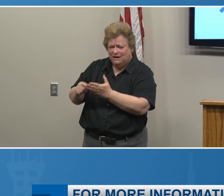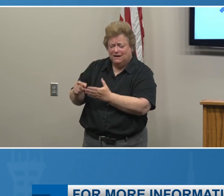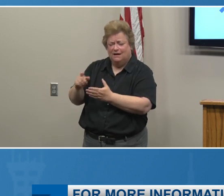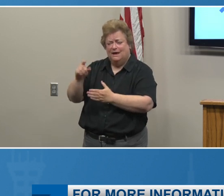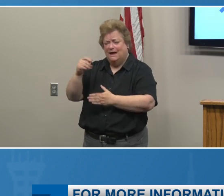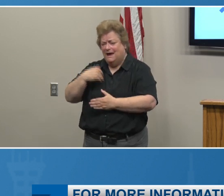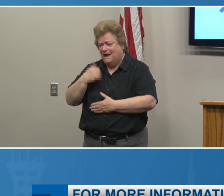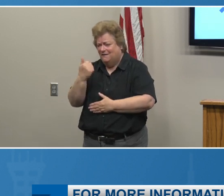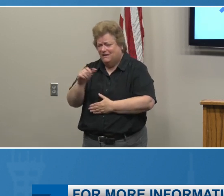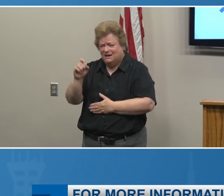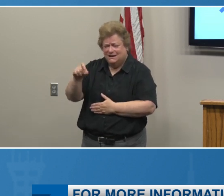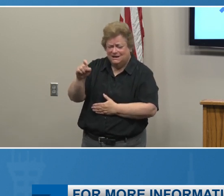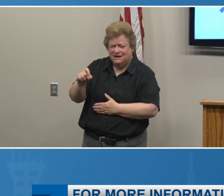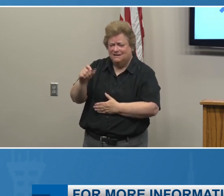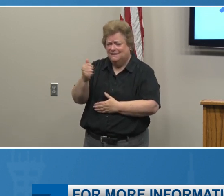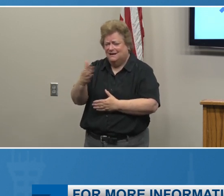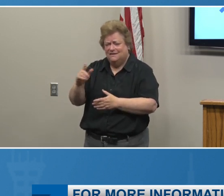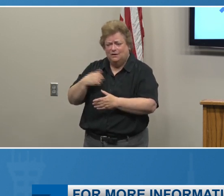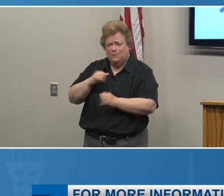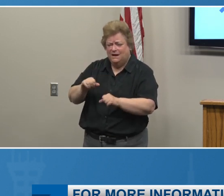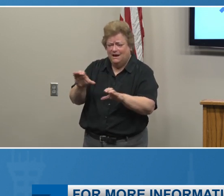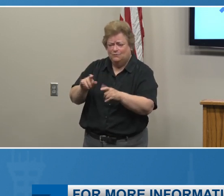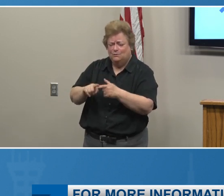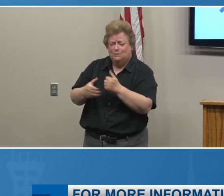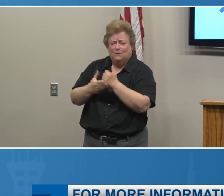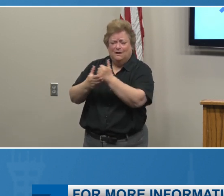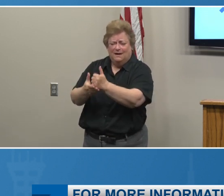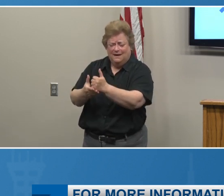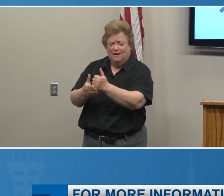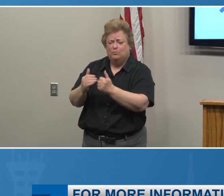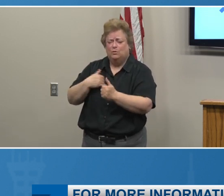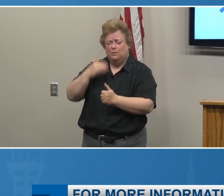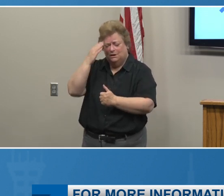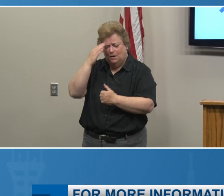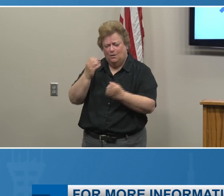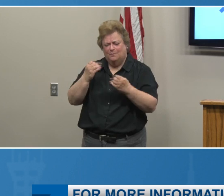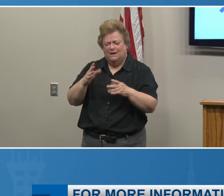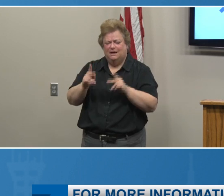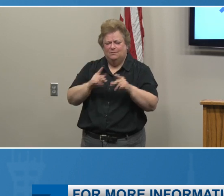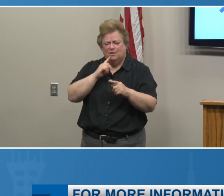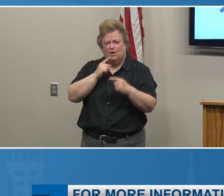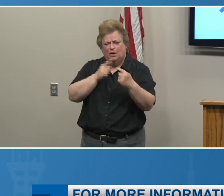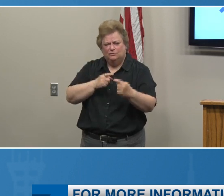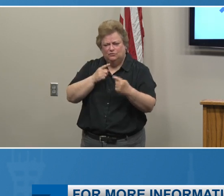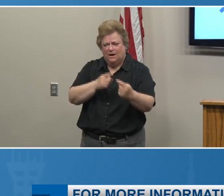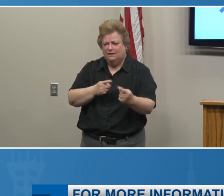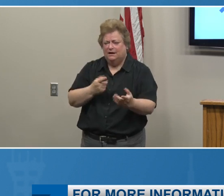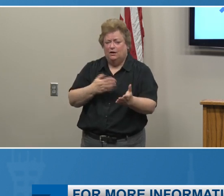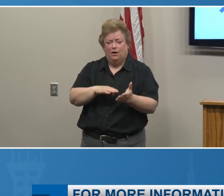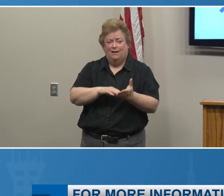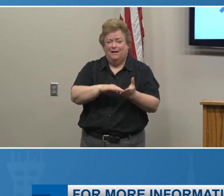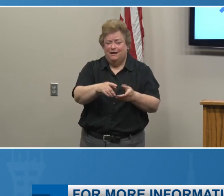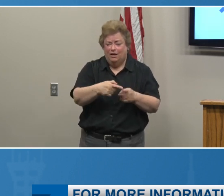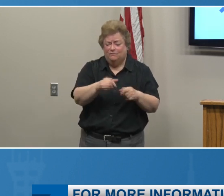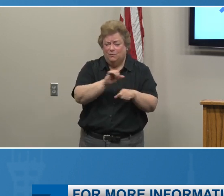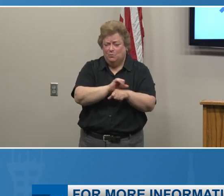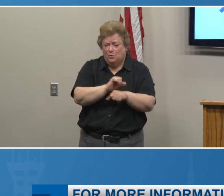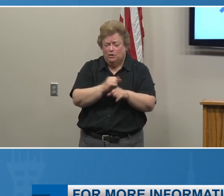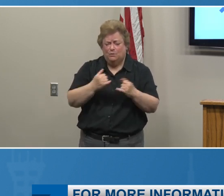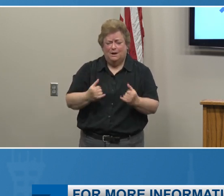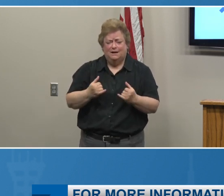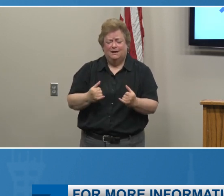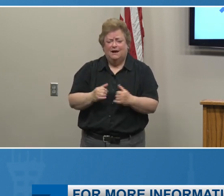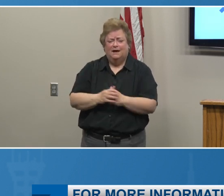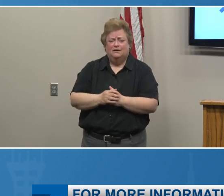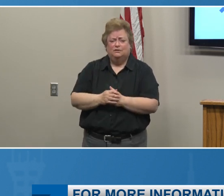they get that we can help out with we know that a lot of people are struggling with being laid off from their jobs right now and so